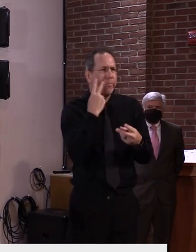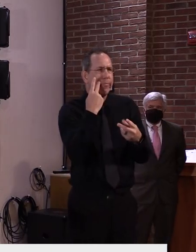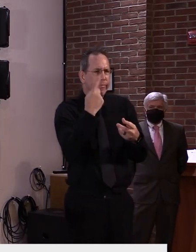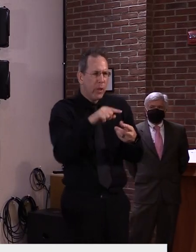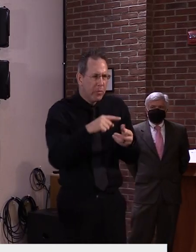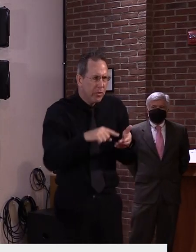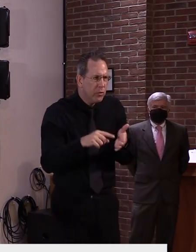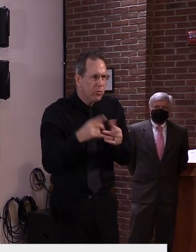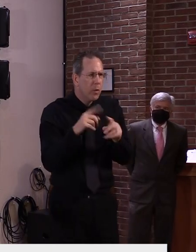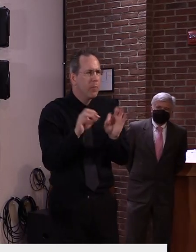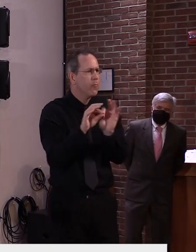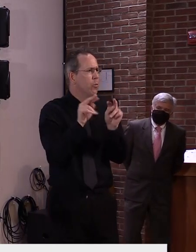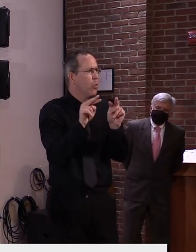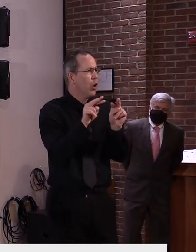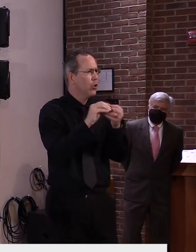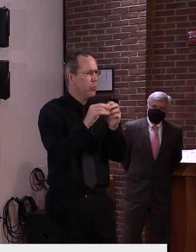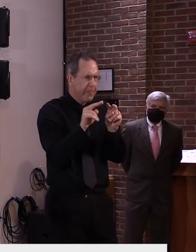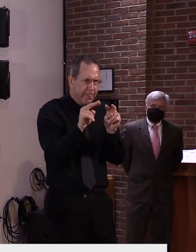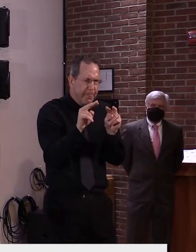California,